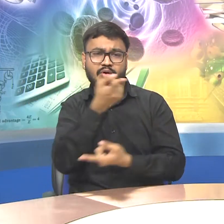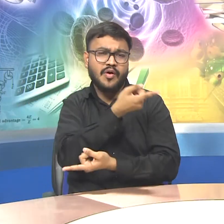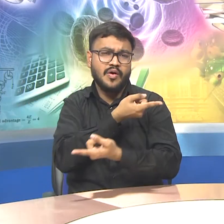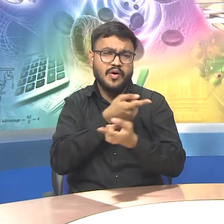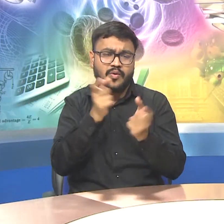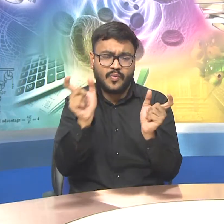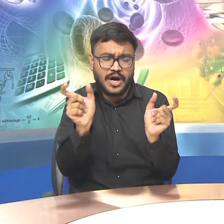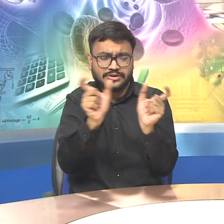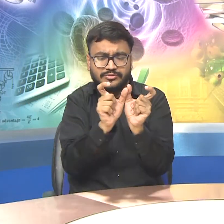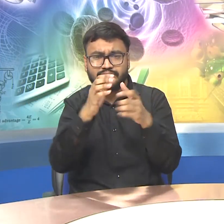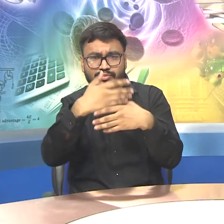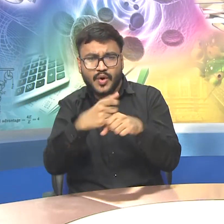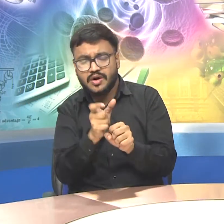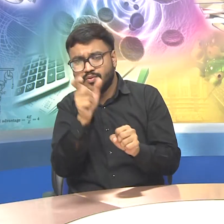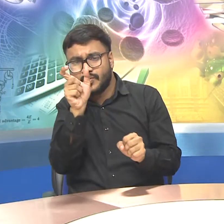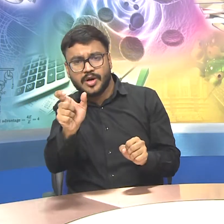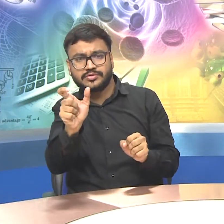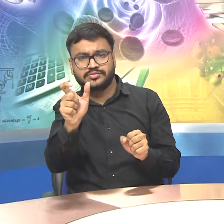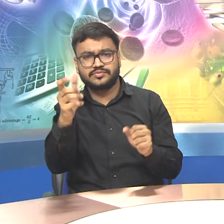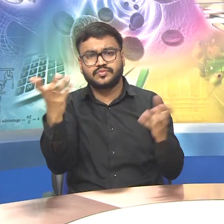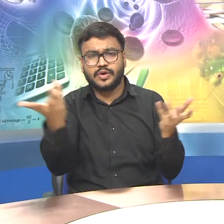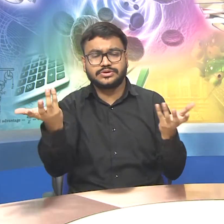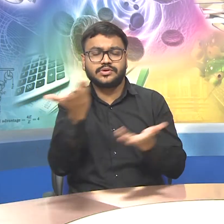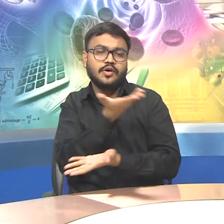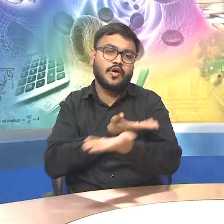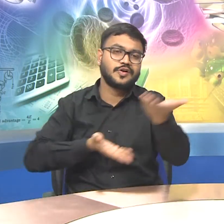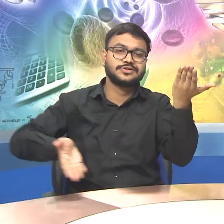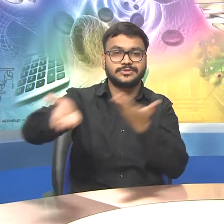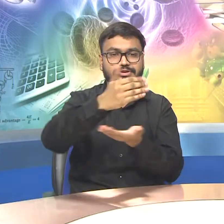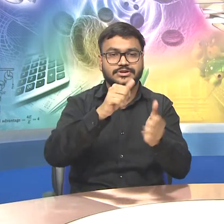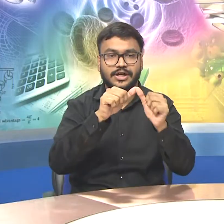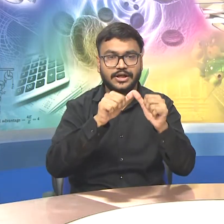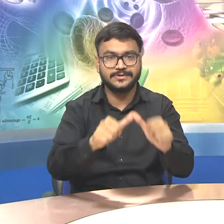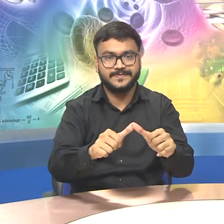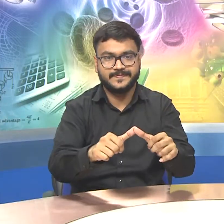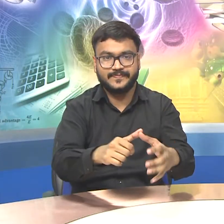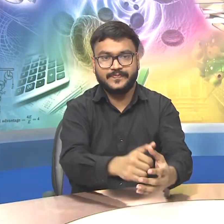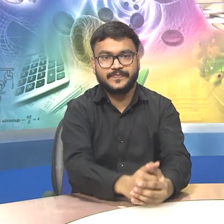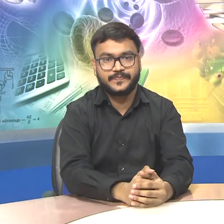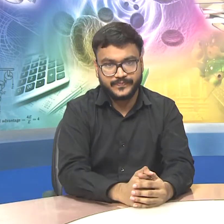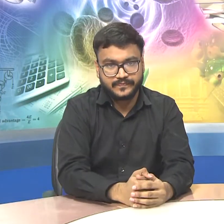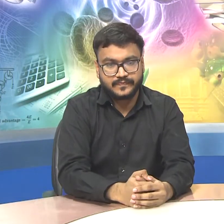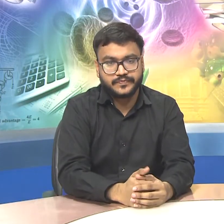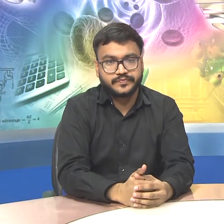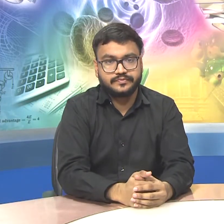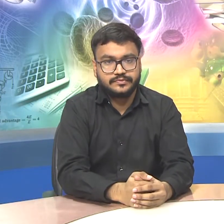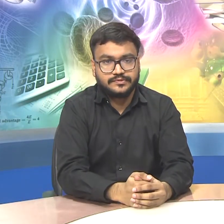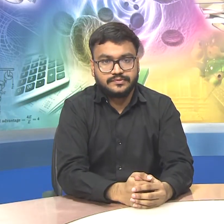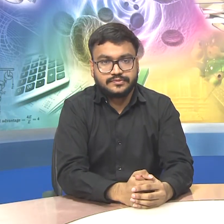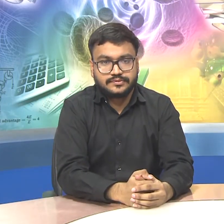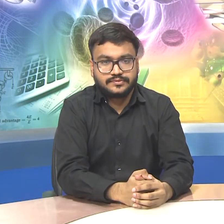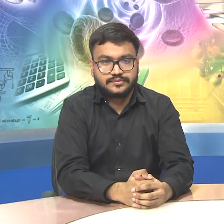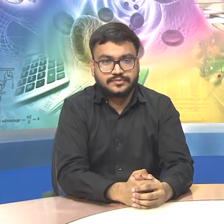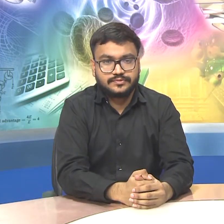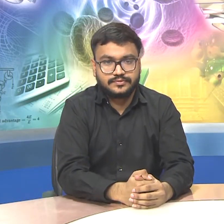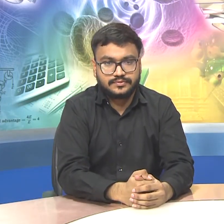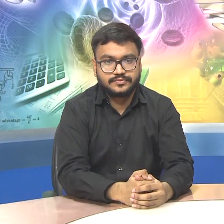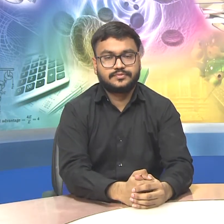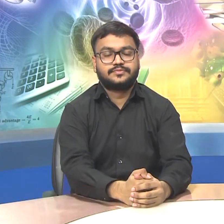Next, we also added two signs. First is male and the sign of sibling. So